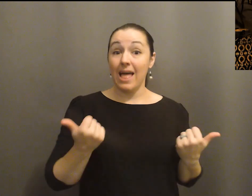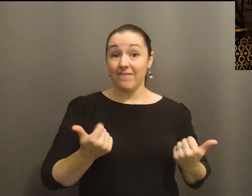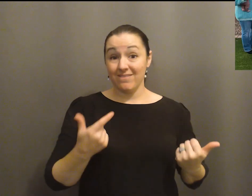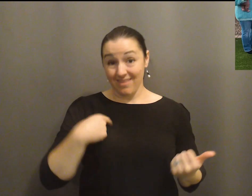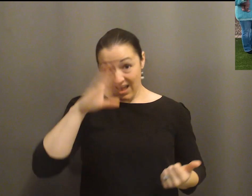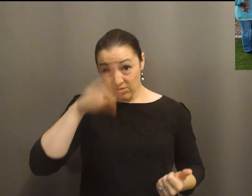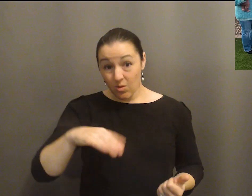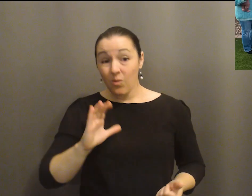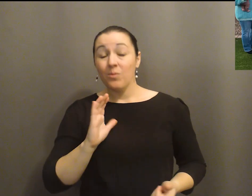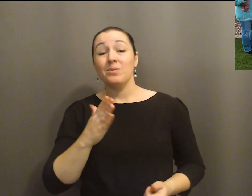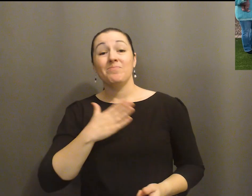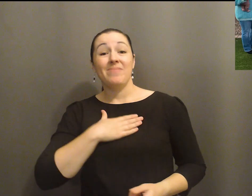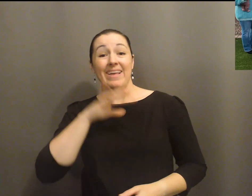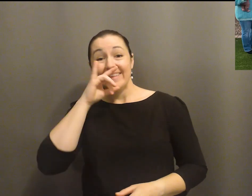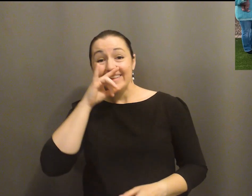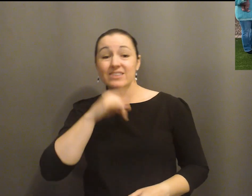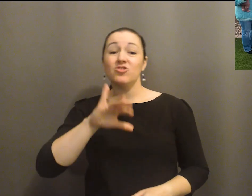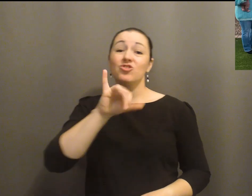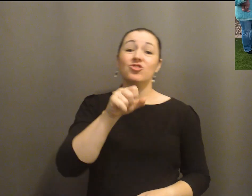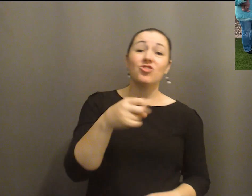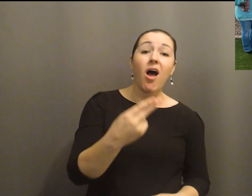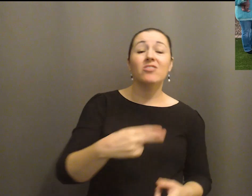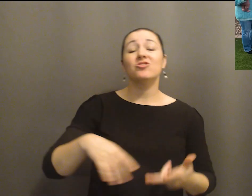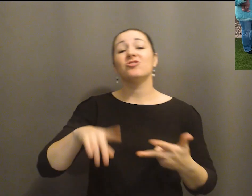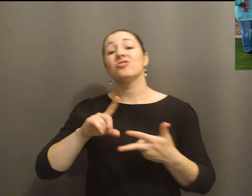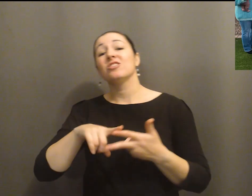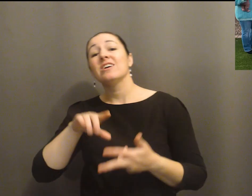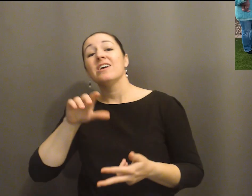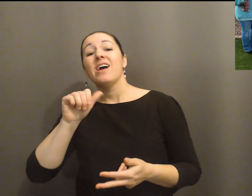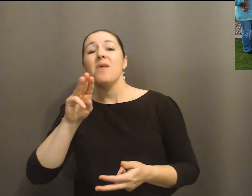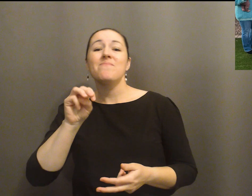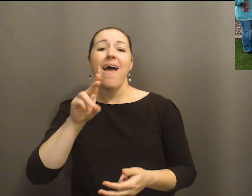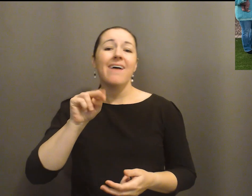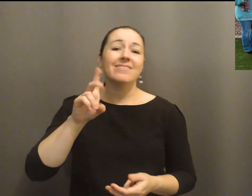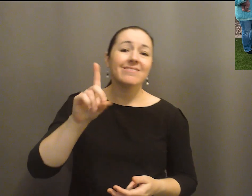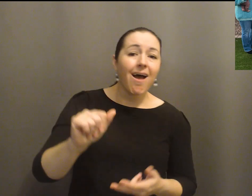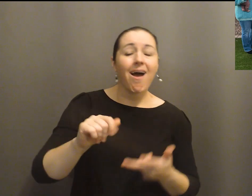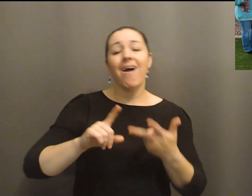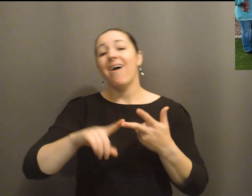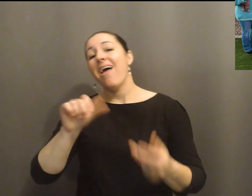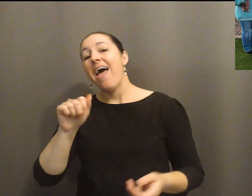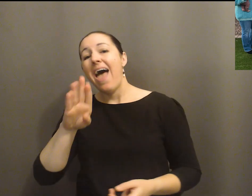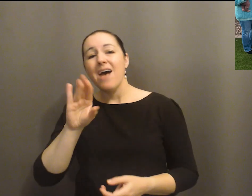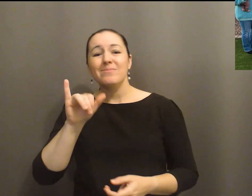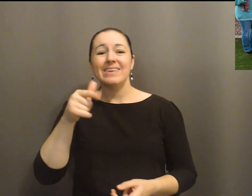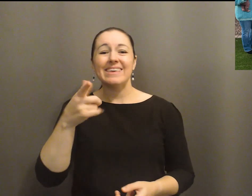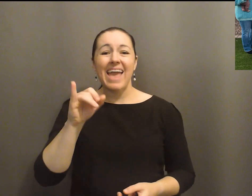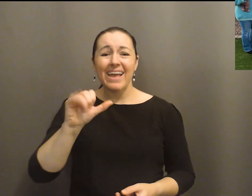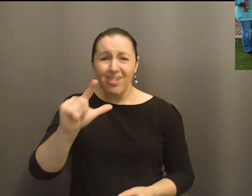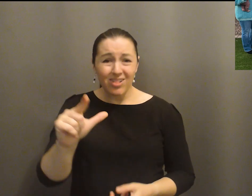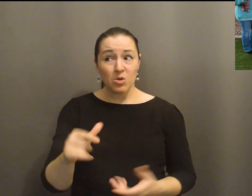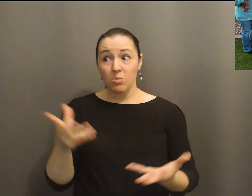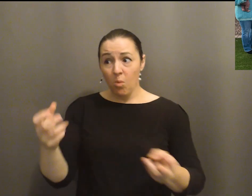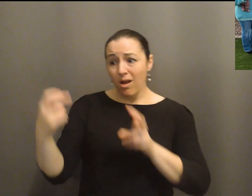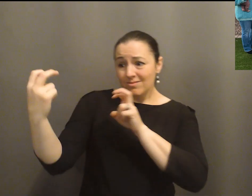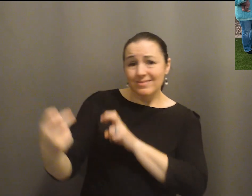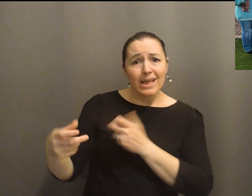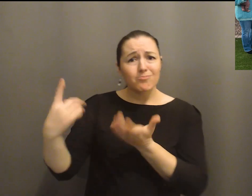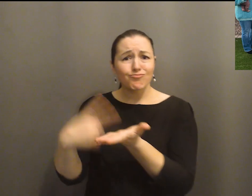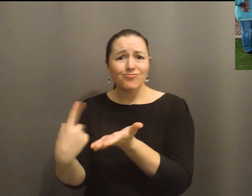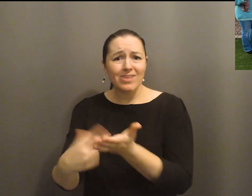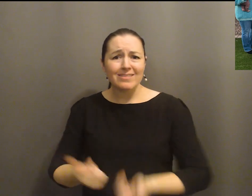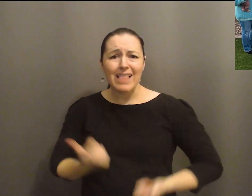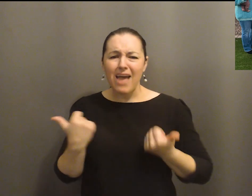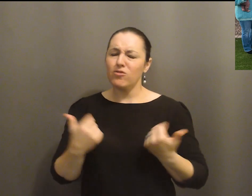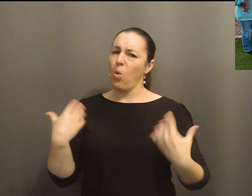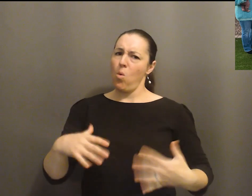that when our kids Josh And Amanda And Abigail And Luke When they come to me And want to talk to me And want to process life It's one of the greatest honors